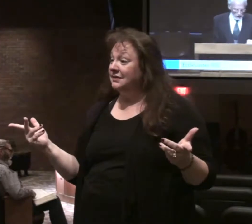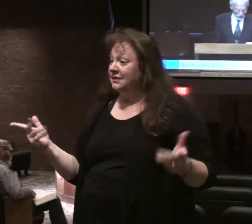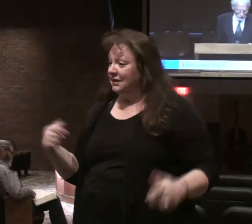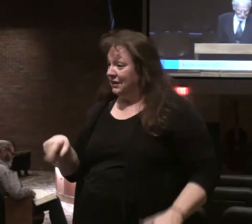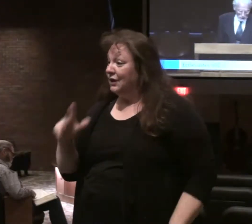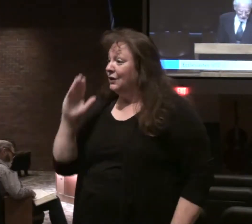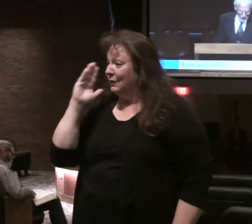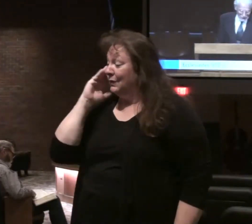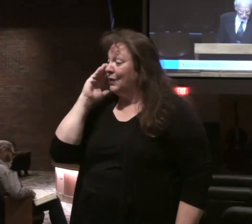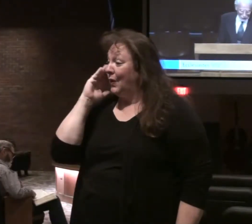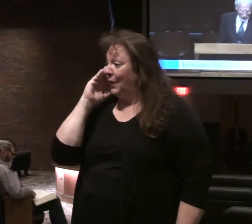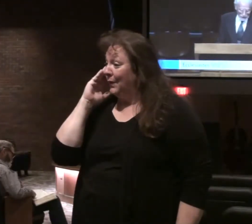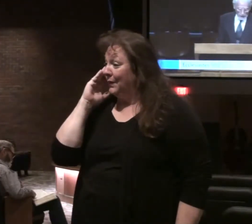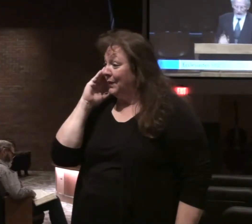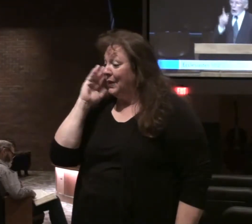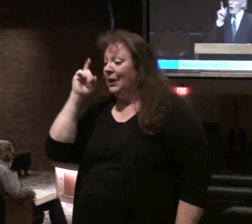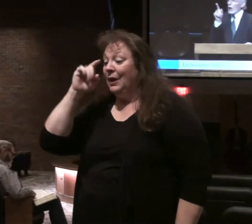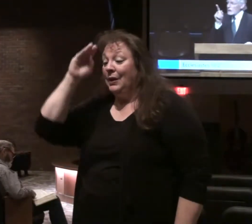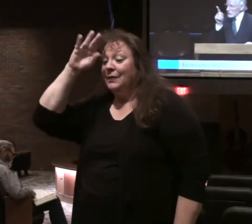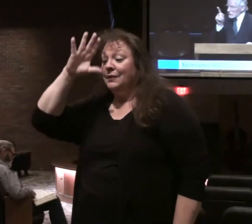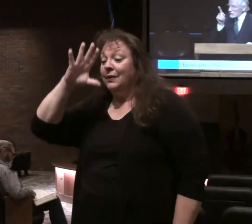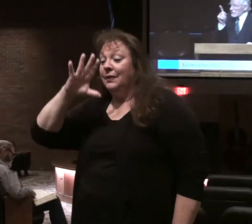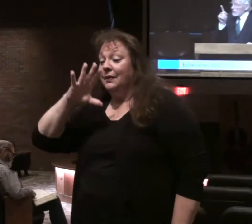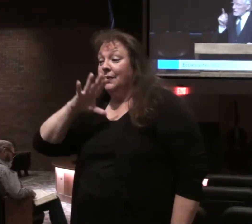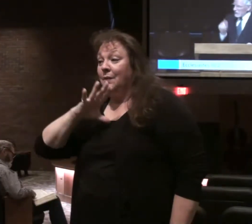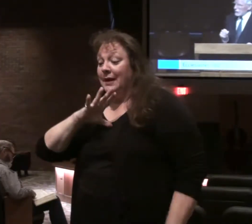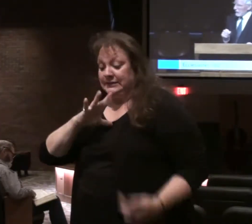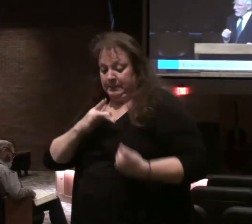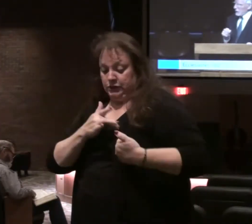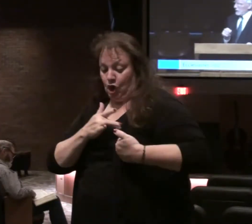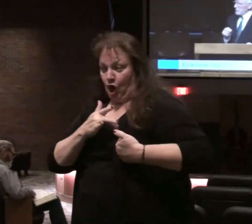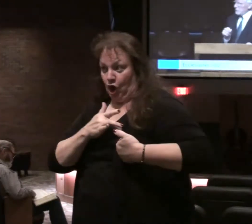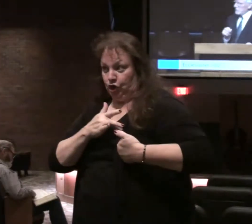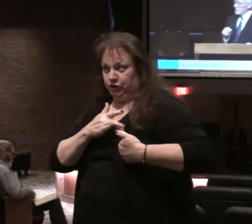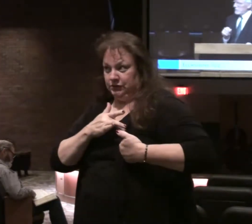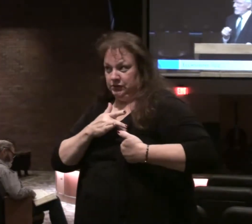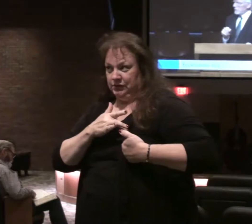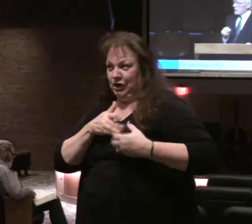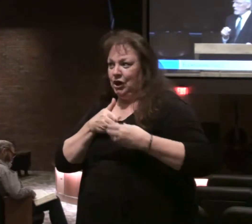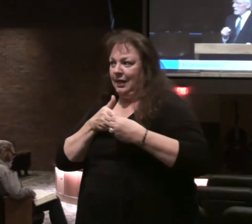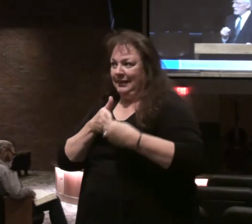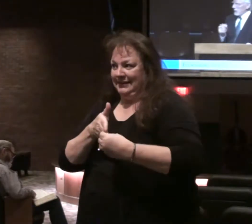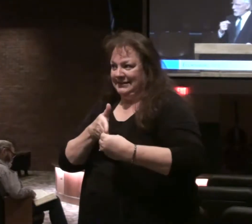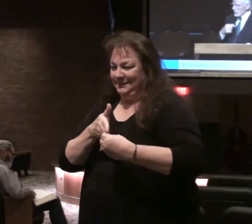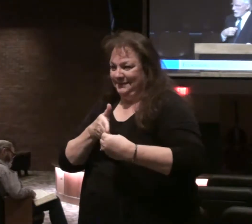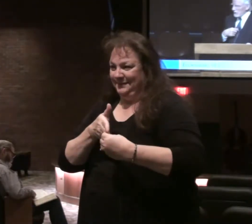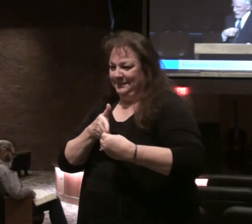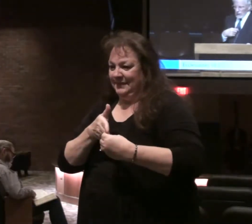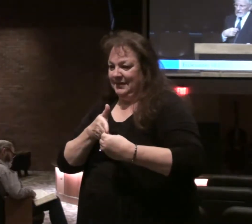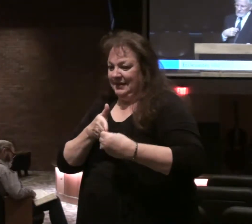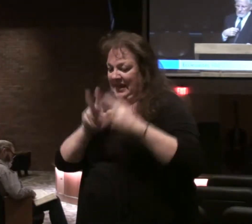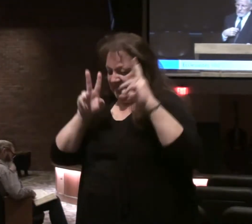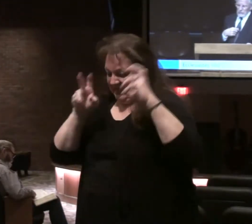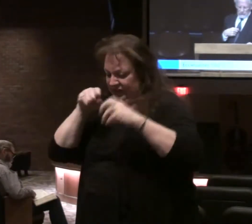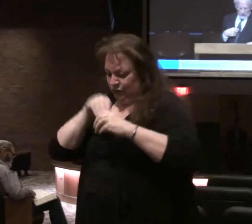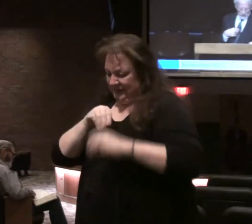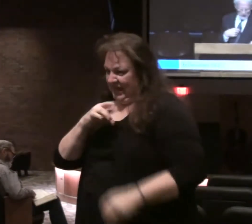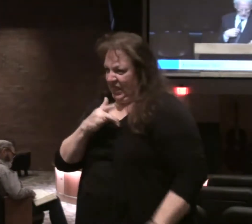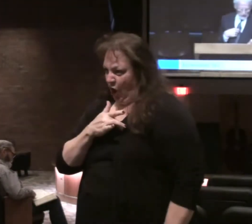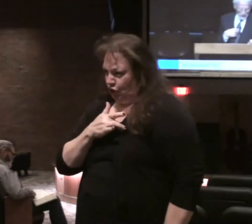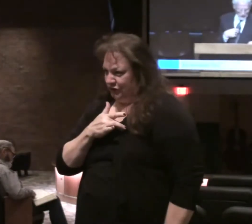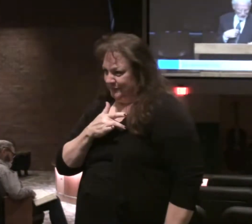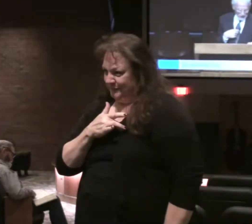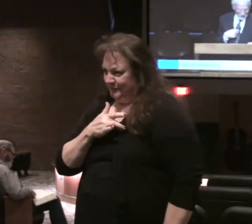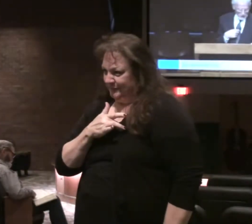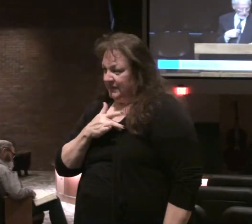you'll know it's the wise man's heart that directs him. The issue is in the heart. This is going to come